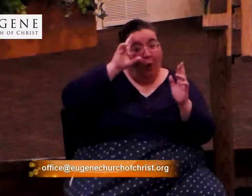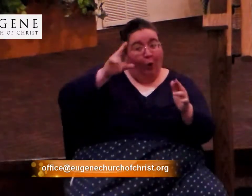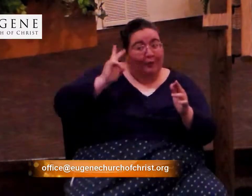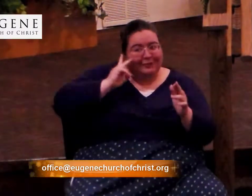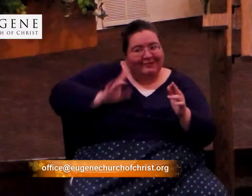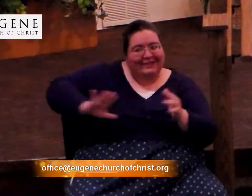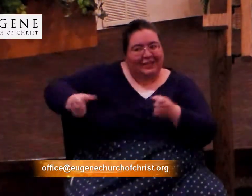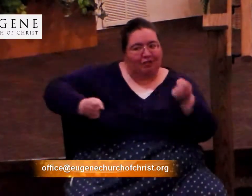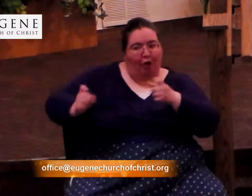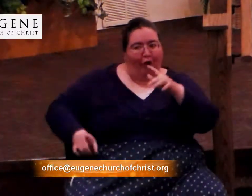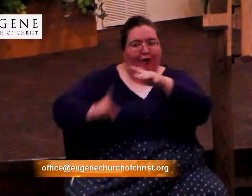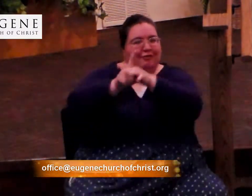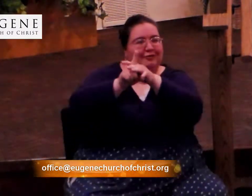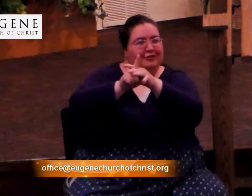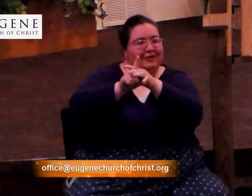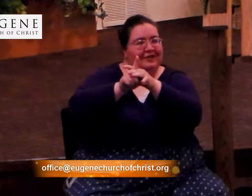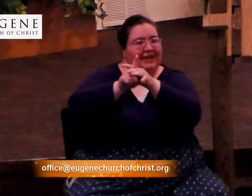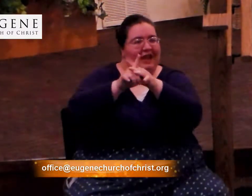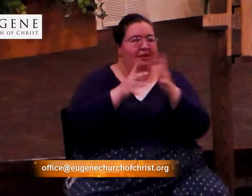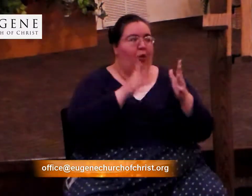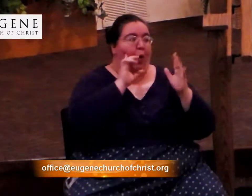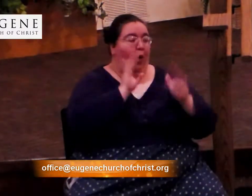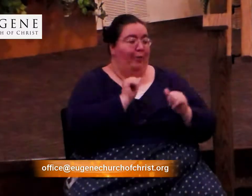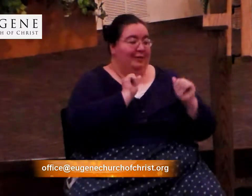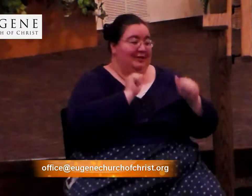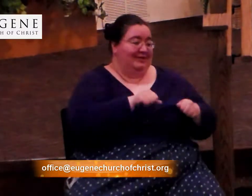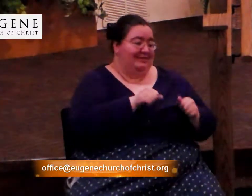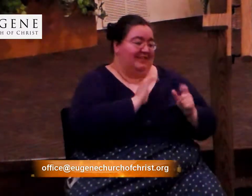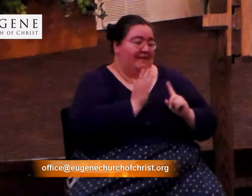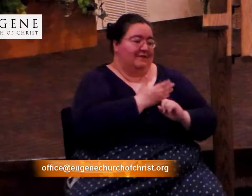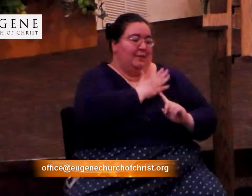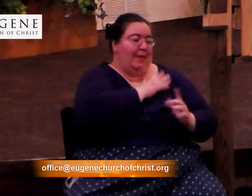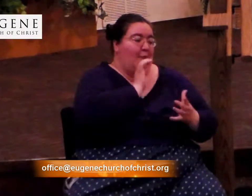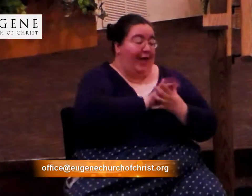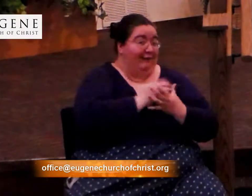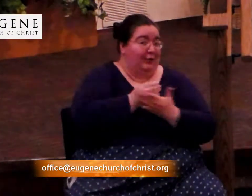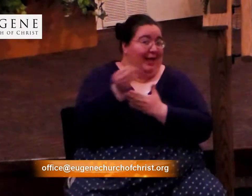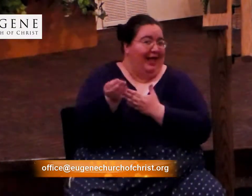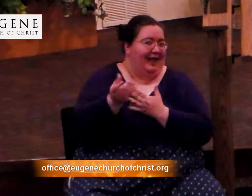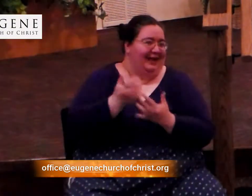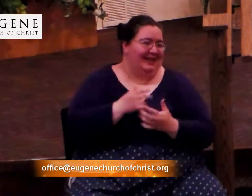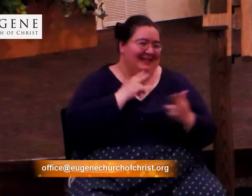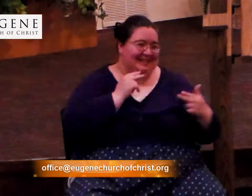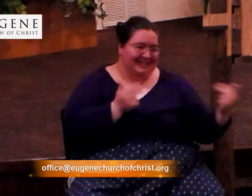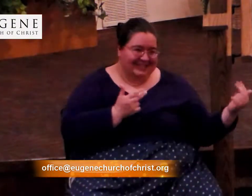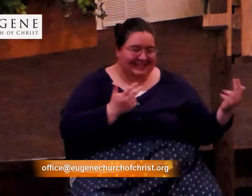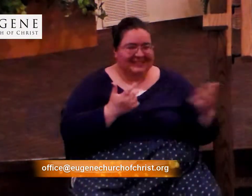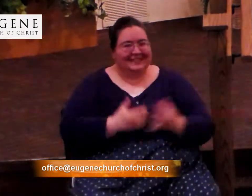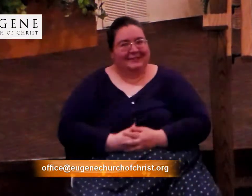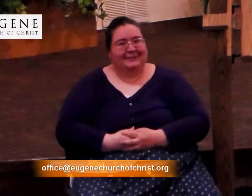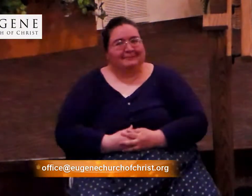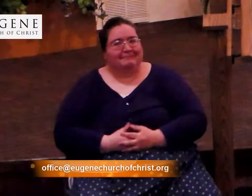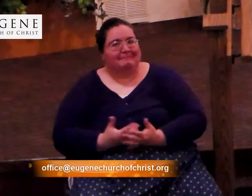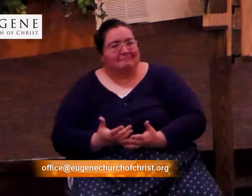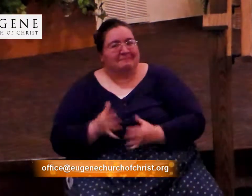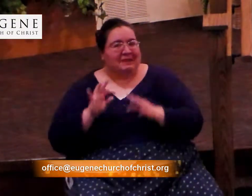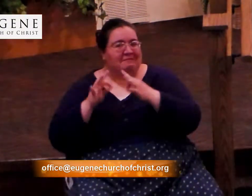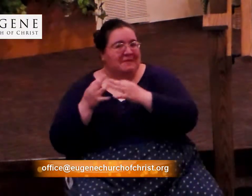Those experiences with family you cannot replace with anything. And Abram looks at Lot, and even though the last experience we see with the two of